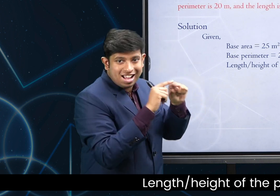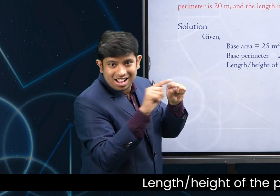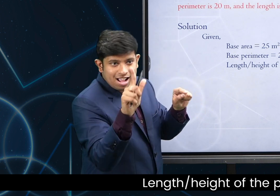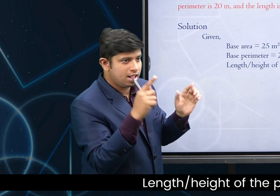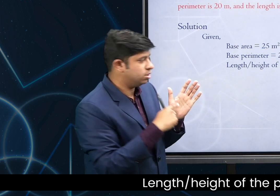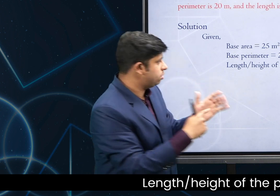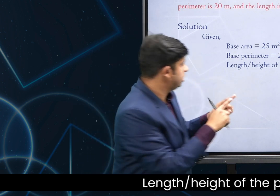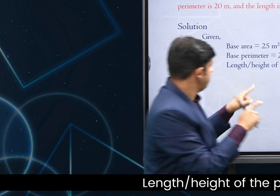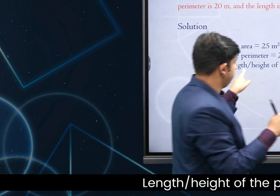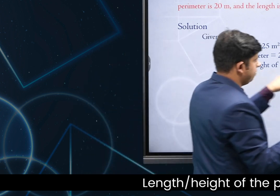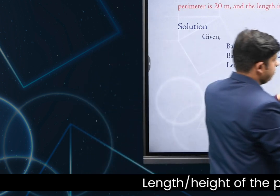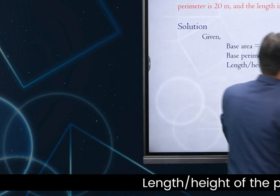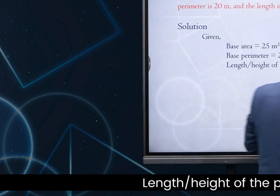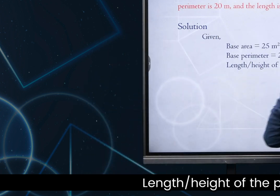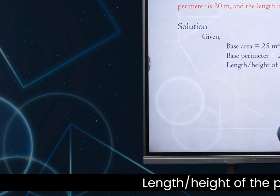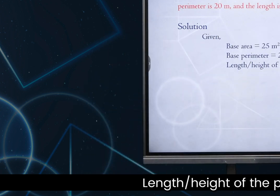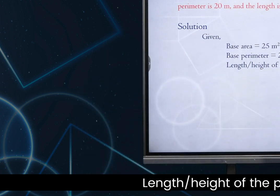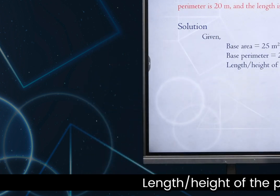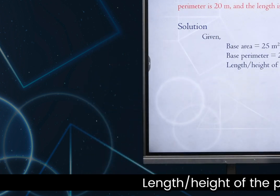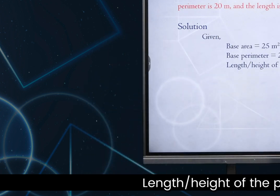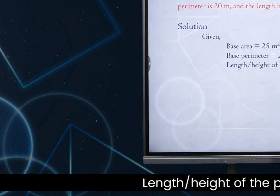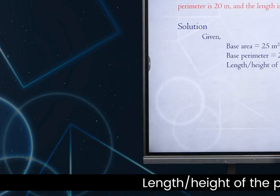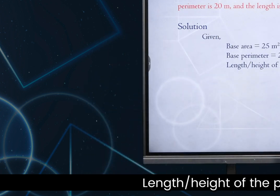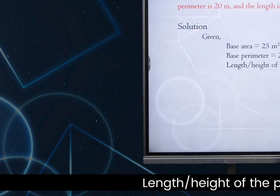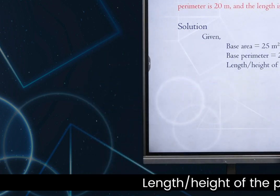Length / height of the prism is equal to 10 meters.